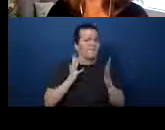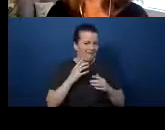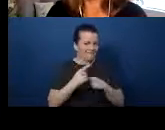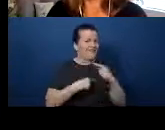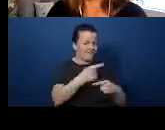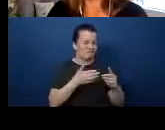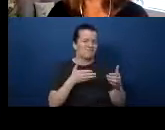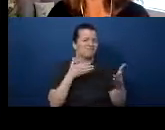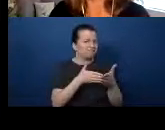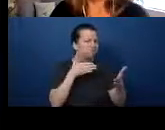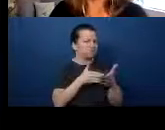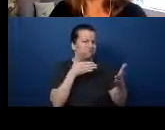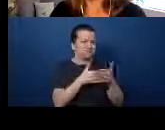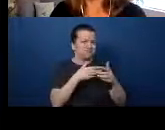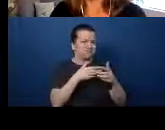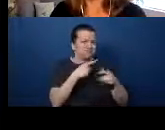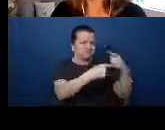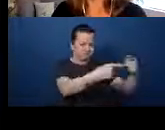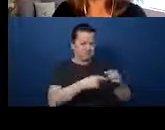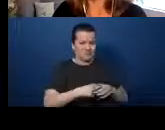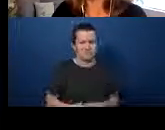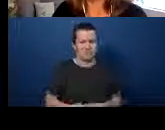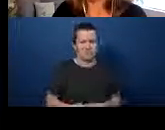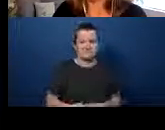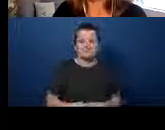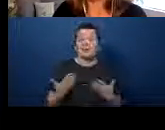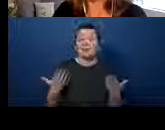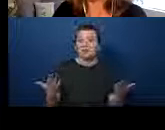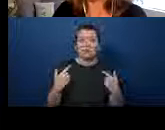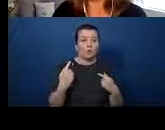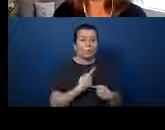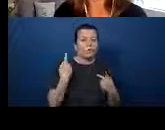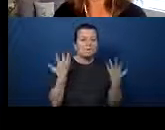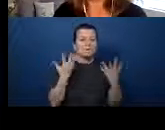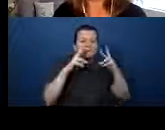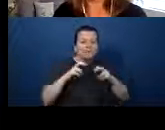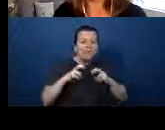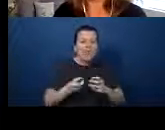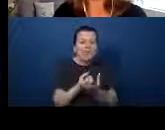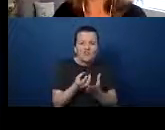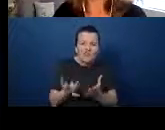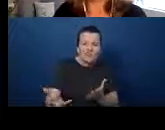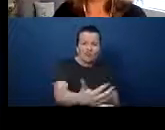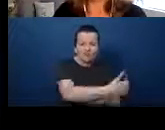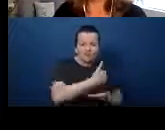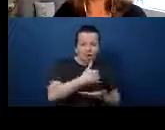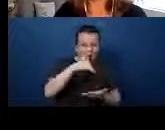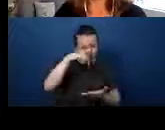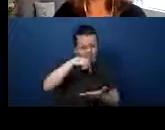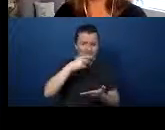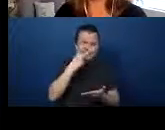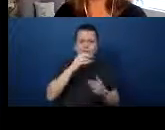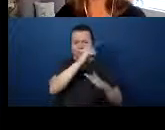And I remind my students all the time that the data that we look at is behind that data. There is real people and